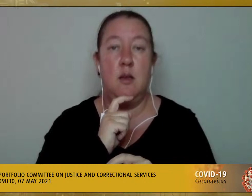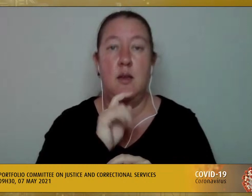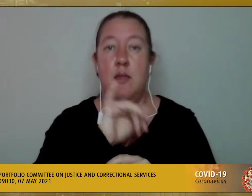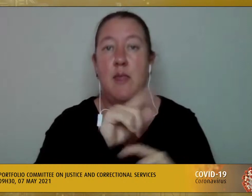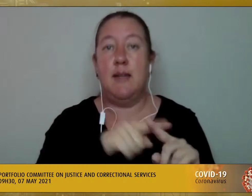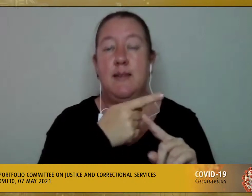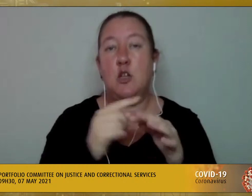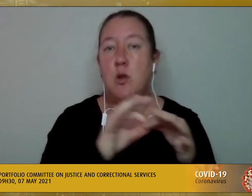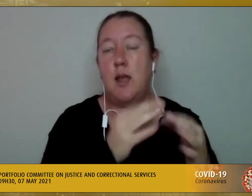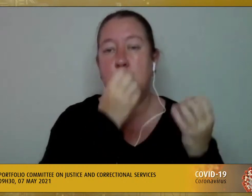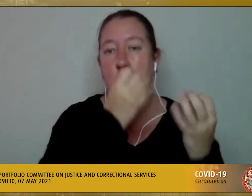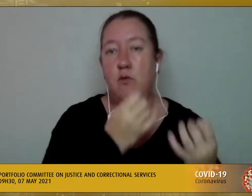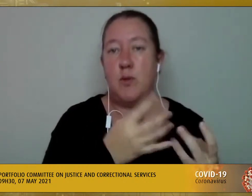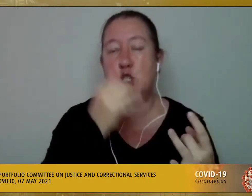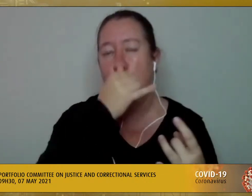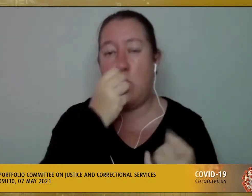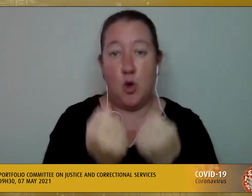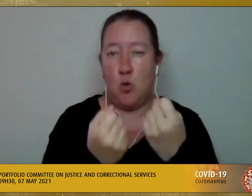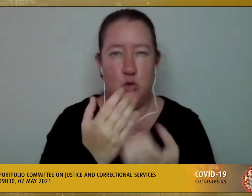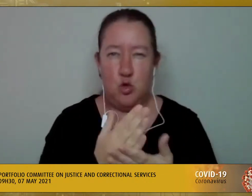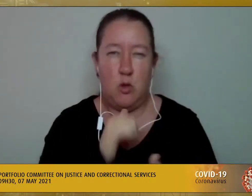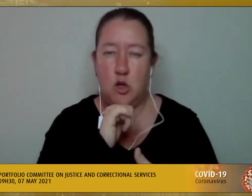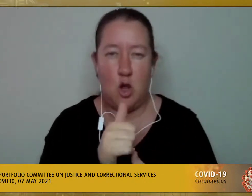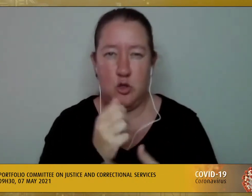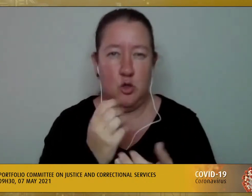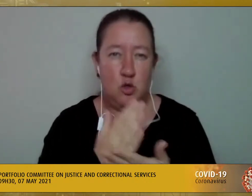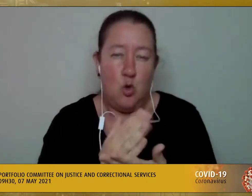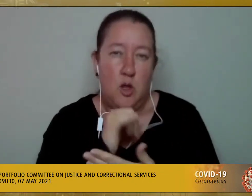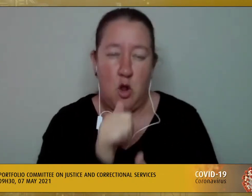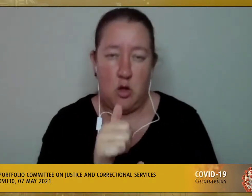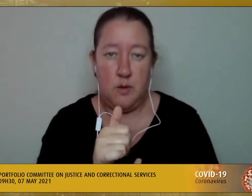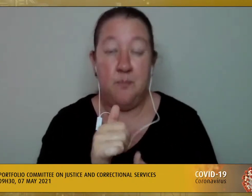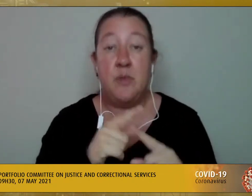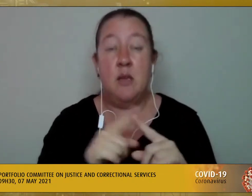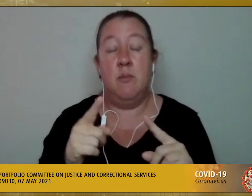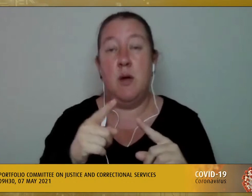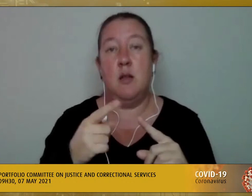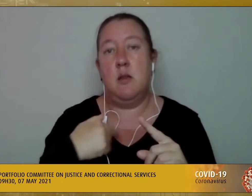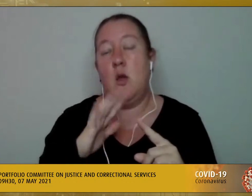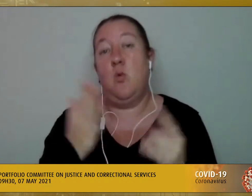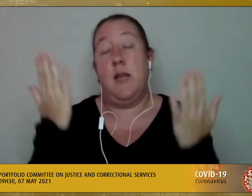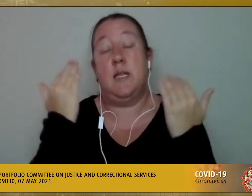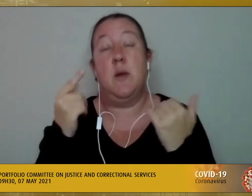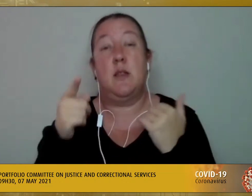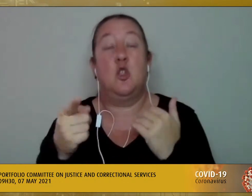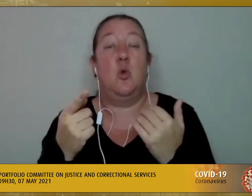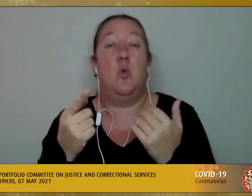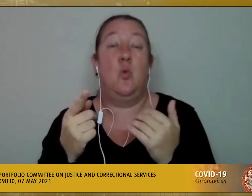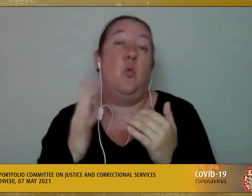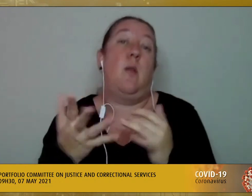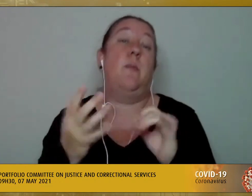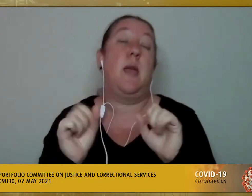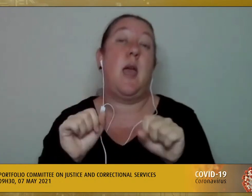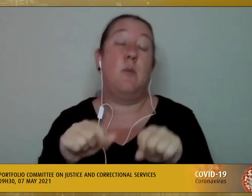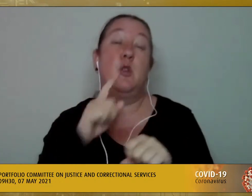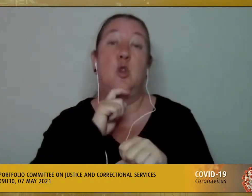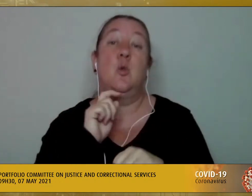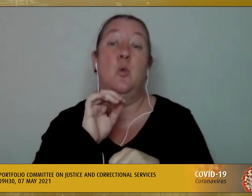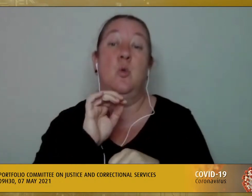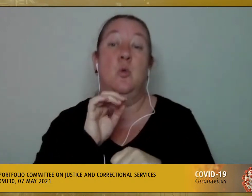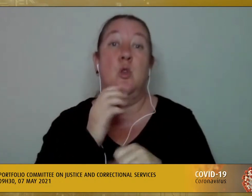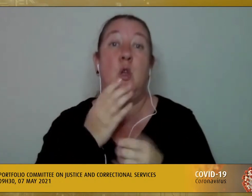tax related information in Criminal Courts surely not surely not but I would expect that you were able you'd be able to use that